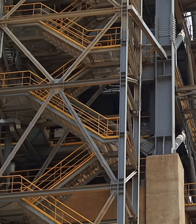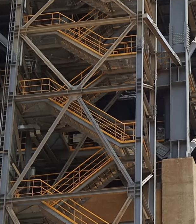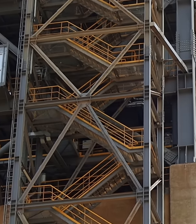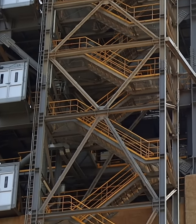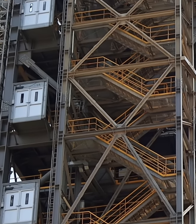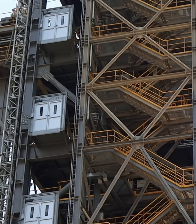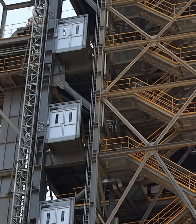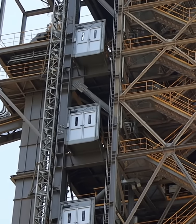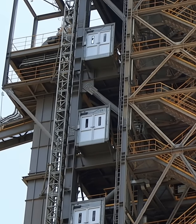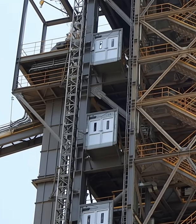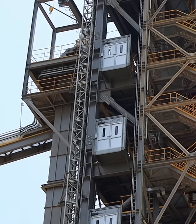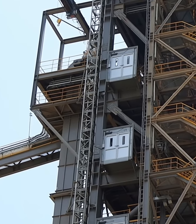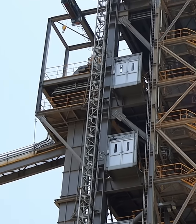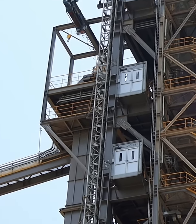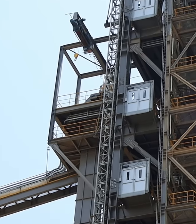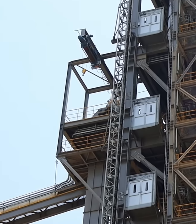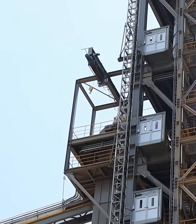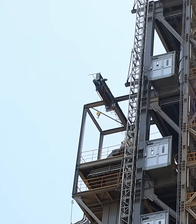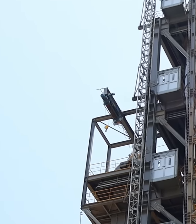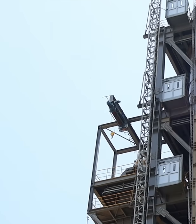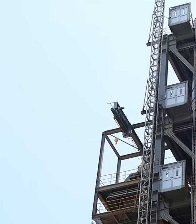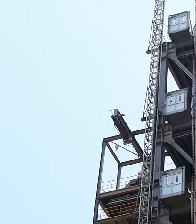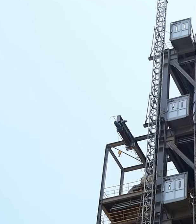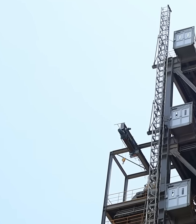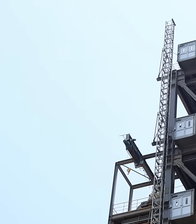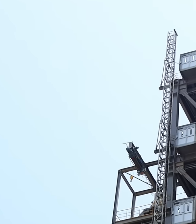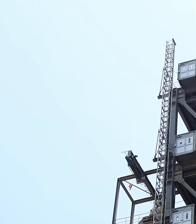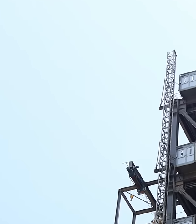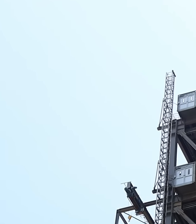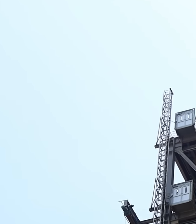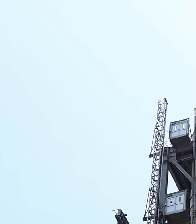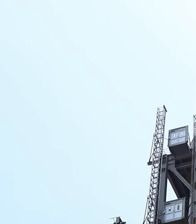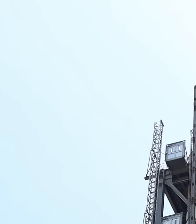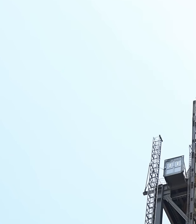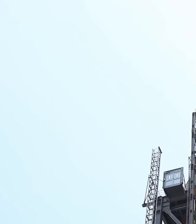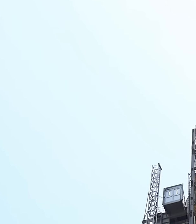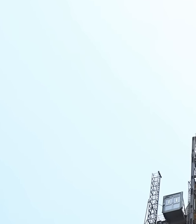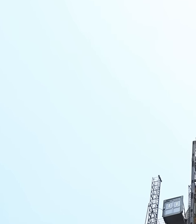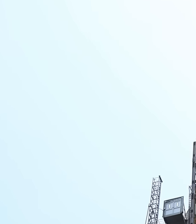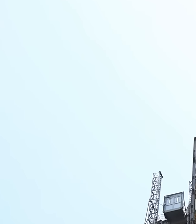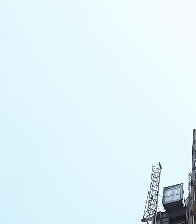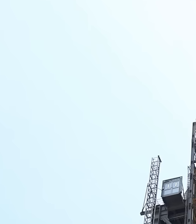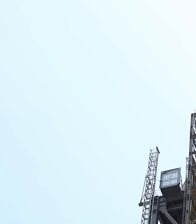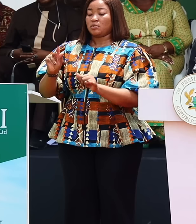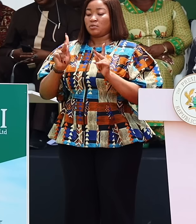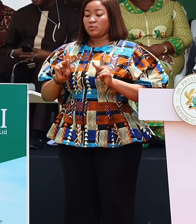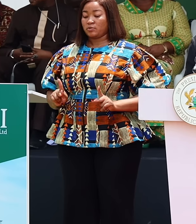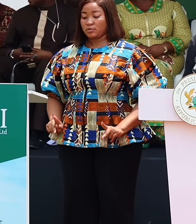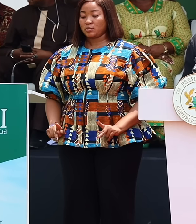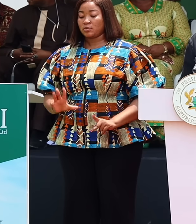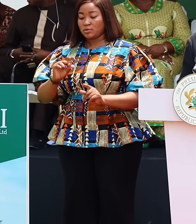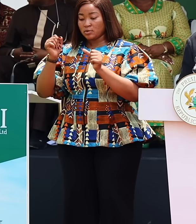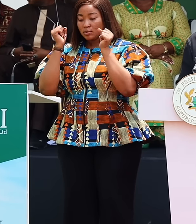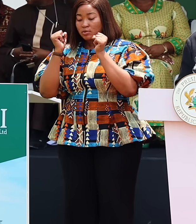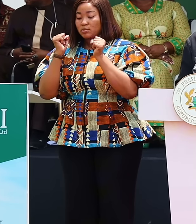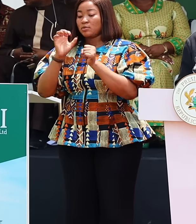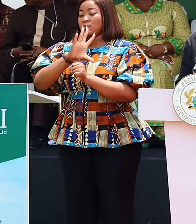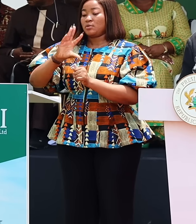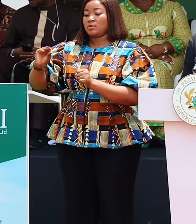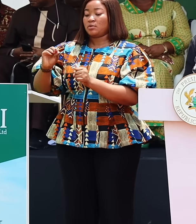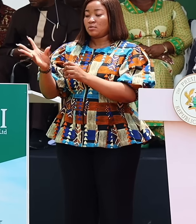cement. Through a mix of macroeconomic stabilization, fiscal discipline, and